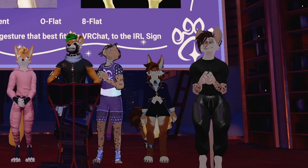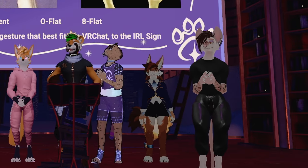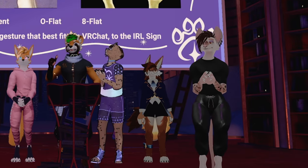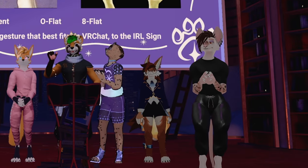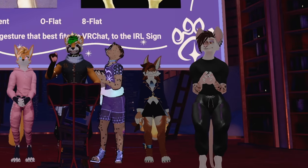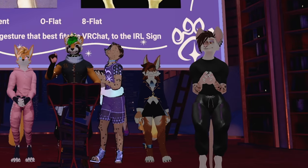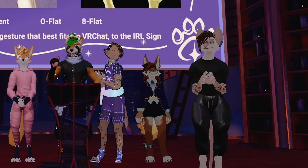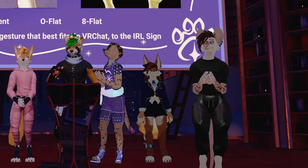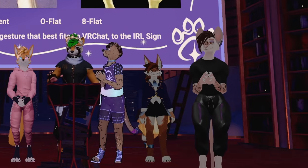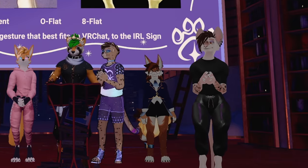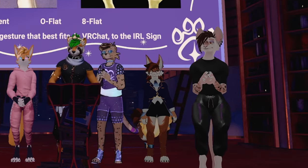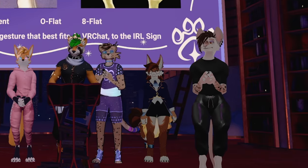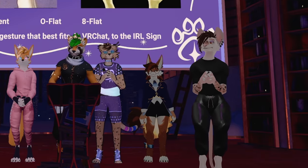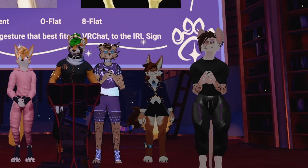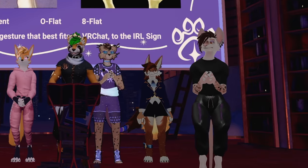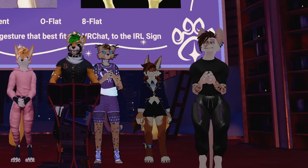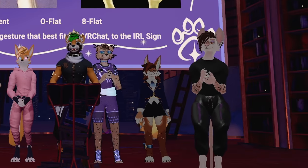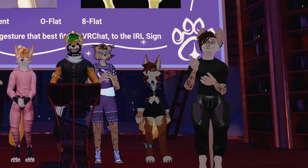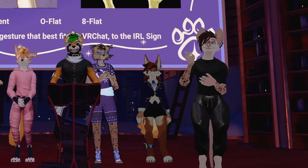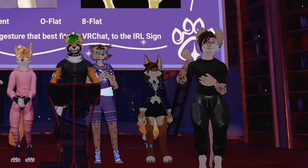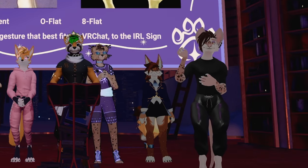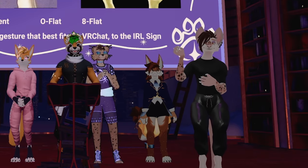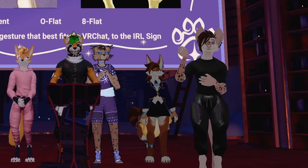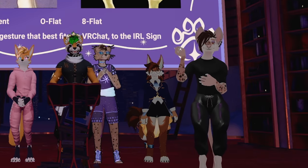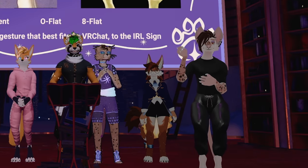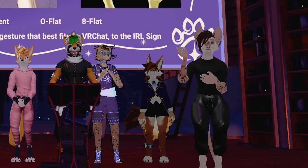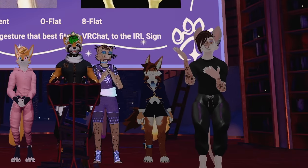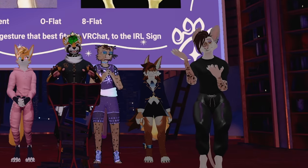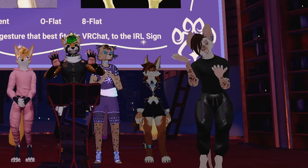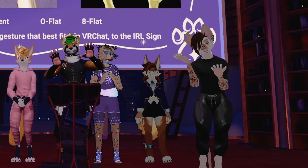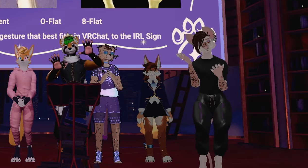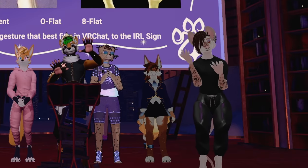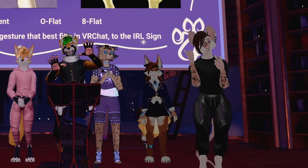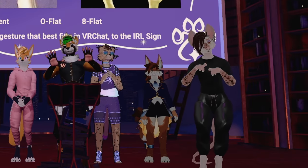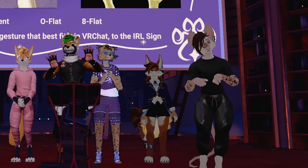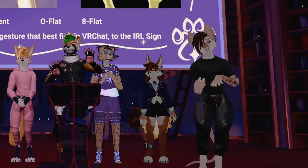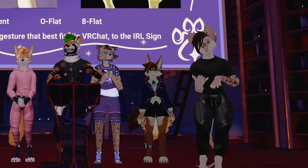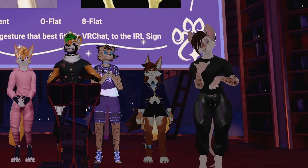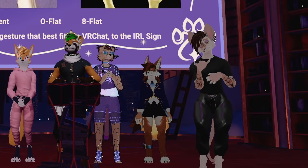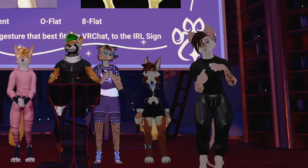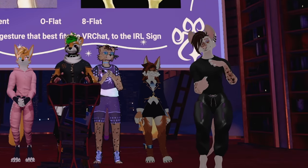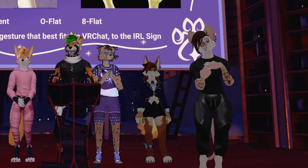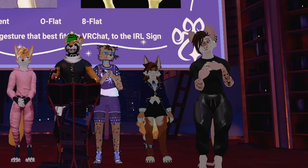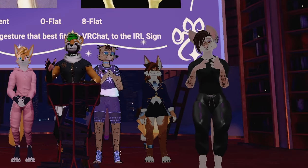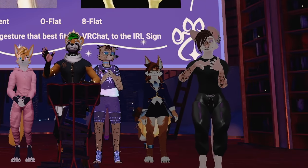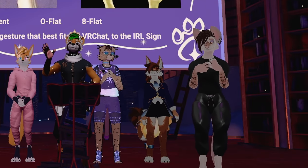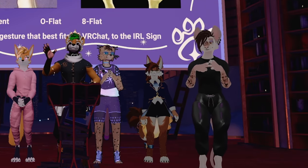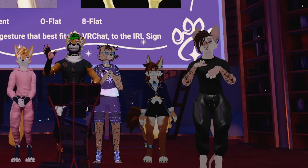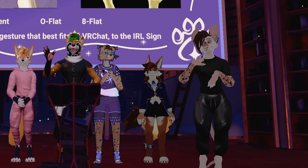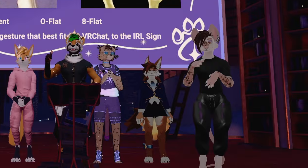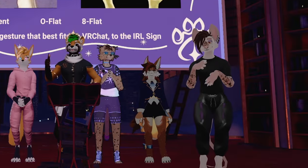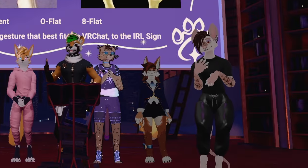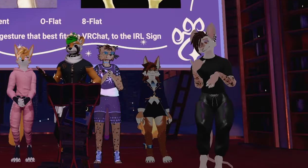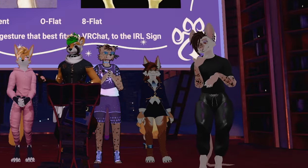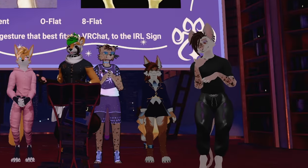So this slide, unfortunately, we had a little mix-up on this slide, so it's a bit askance, but we're going to have Bork come